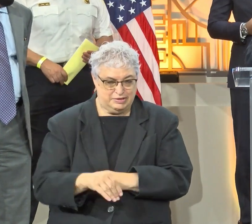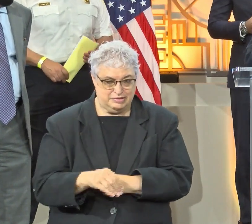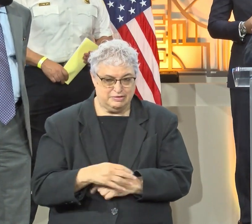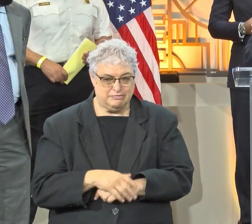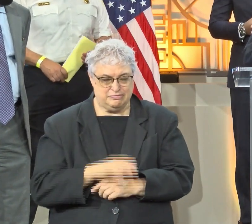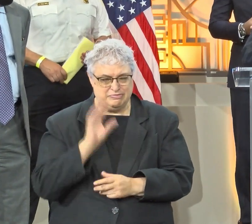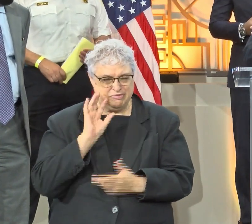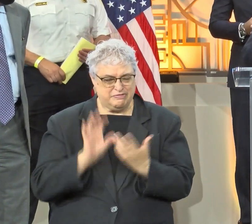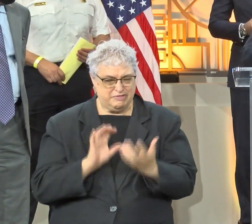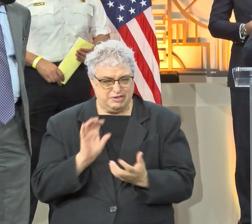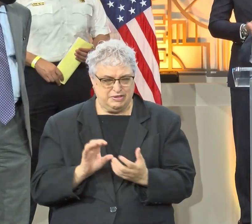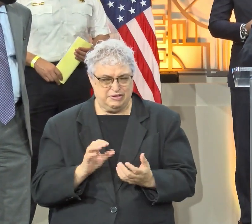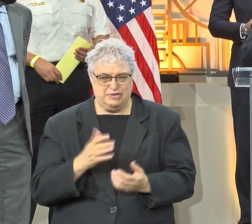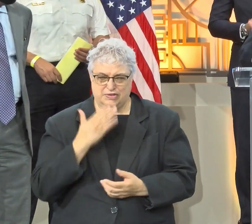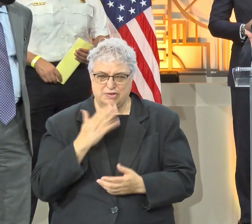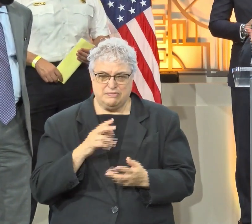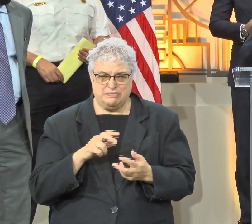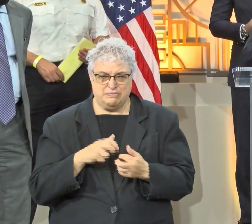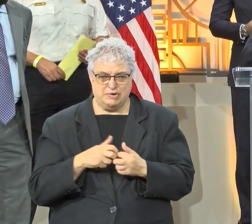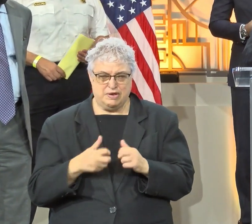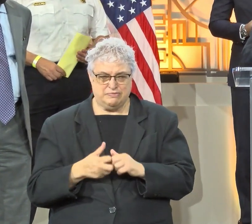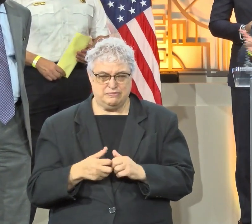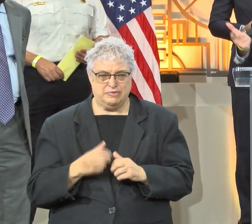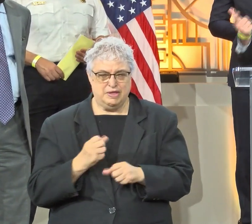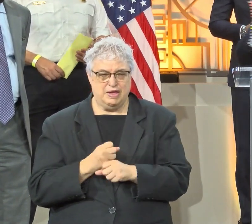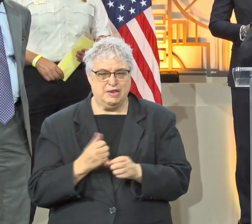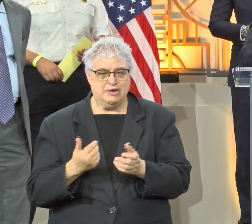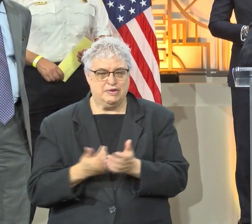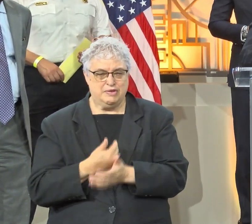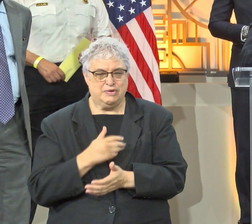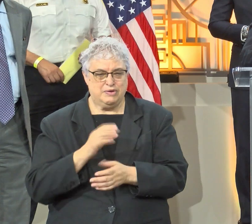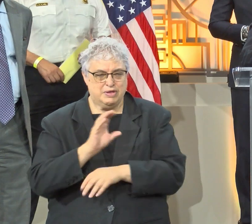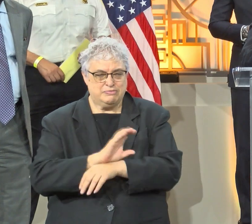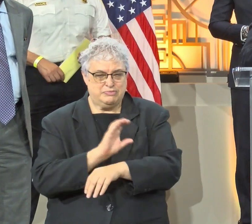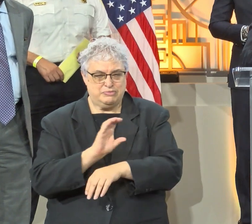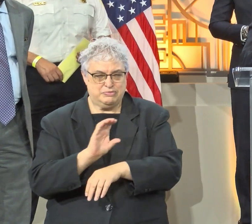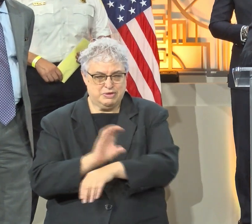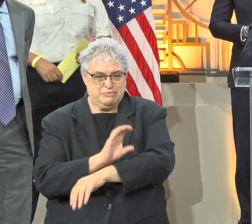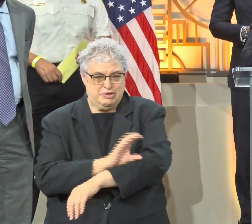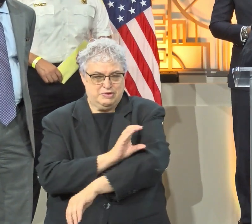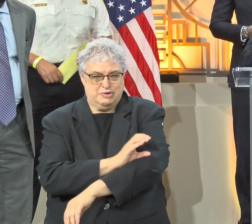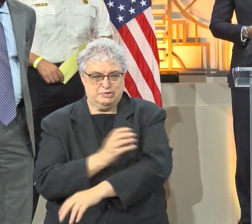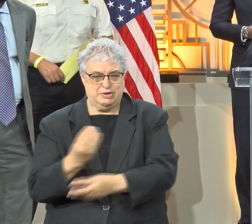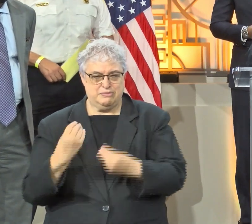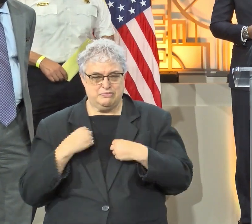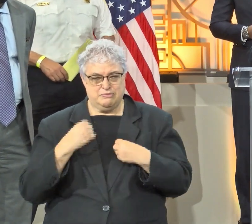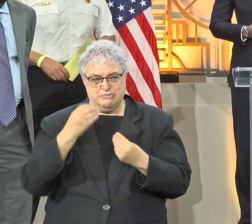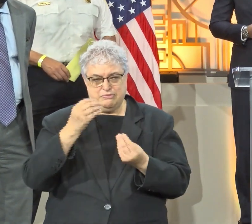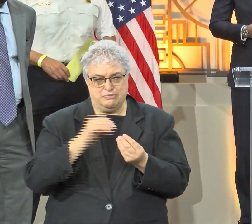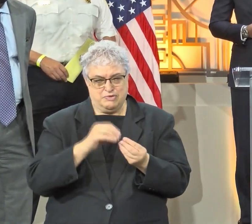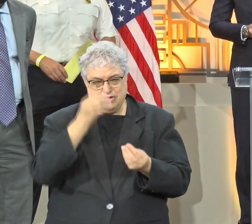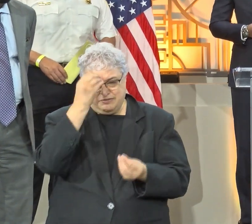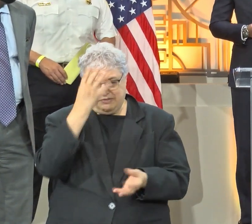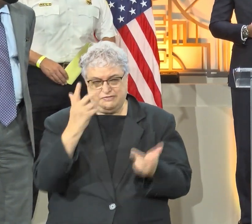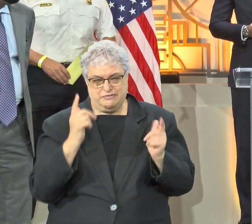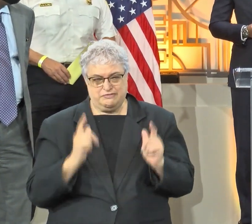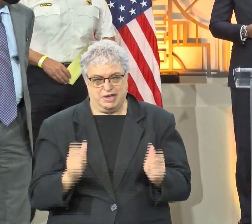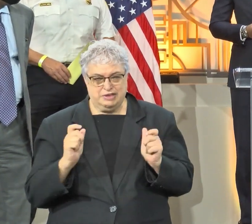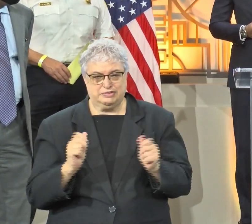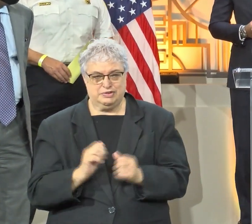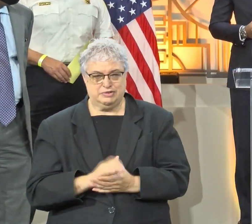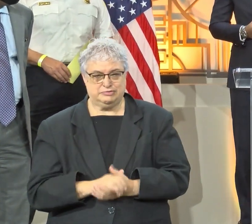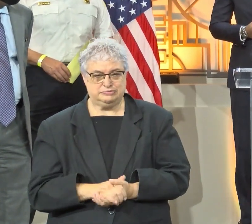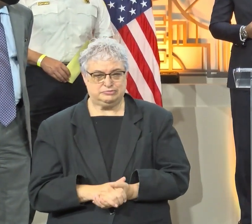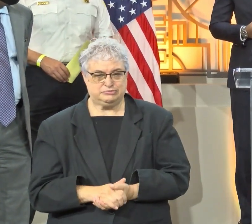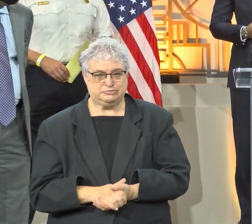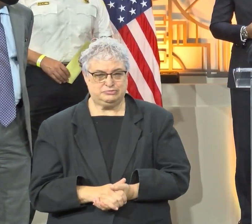little bit of confusion. This is a good problem to have. The state got new computers and gave us more information in a more timely fashion. That's a good problem to have.